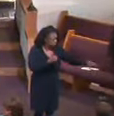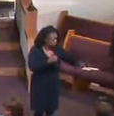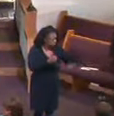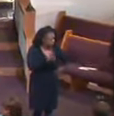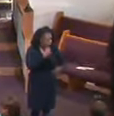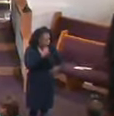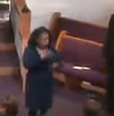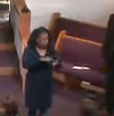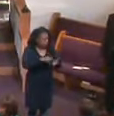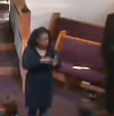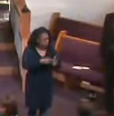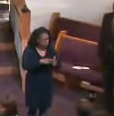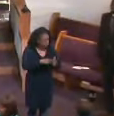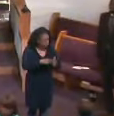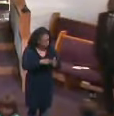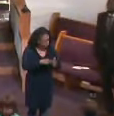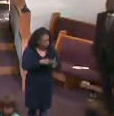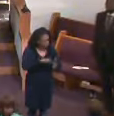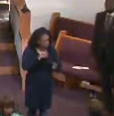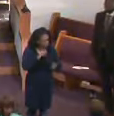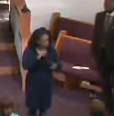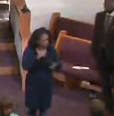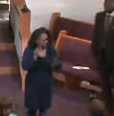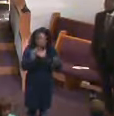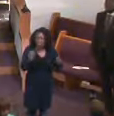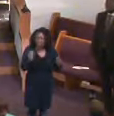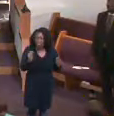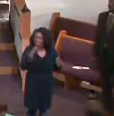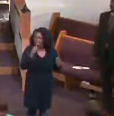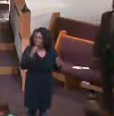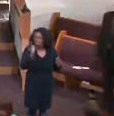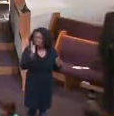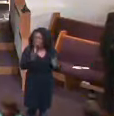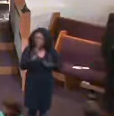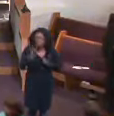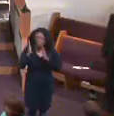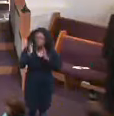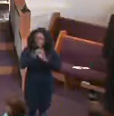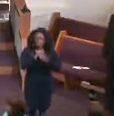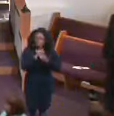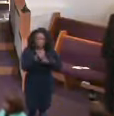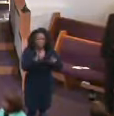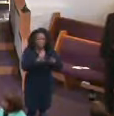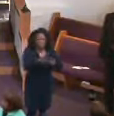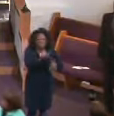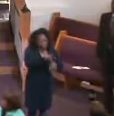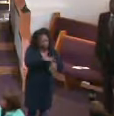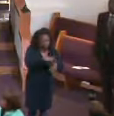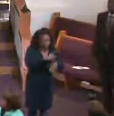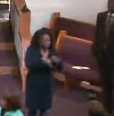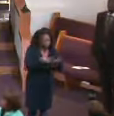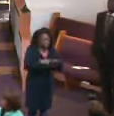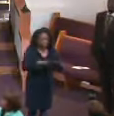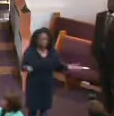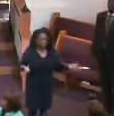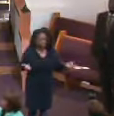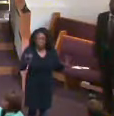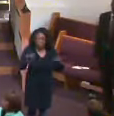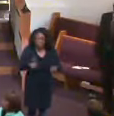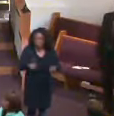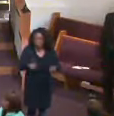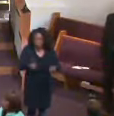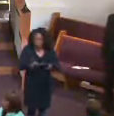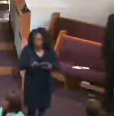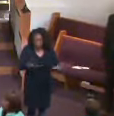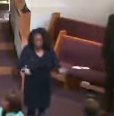trials. Does not mean that we will not face situations like Peter. When things happen beyond your